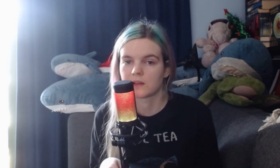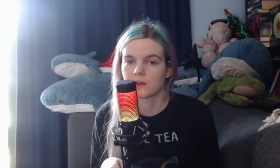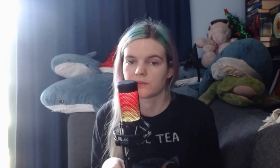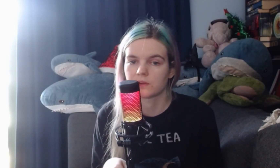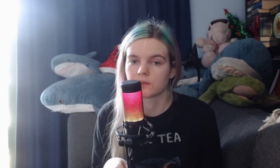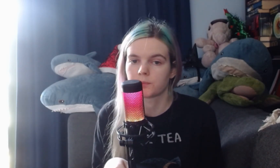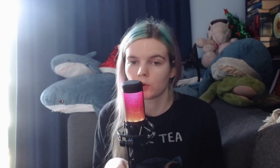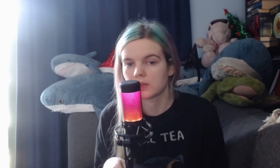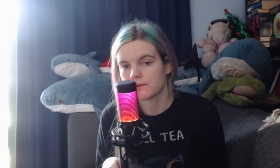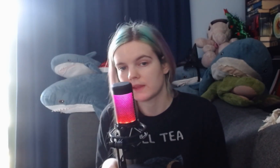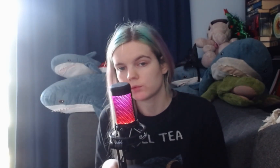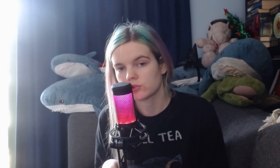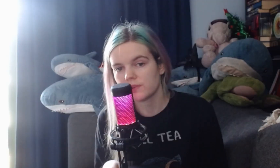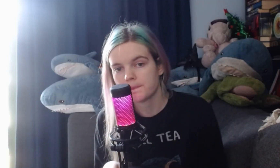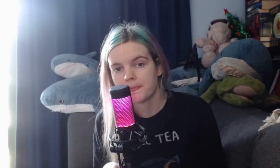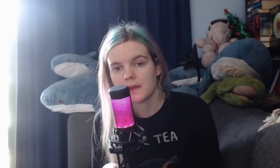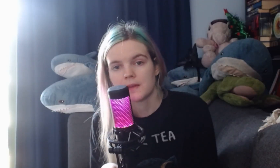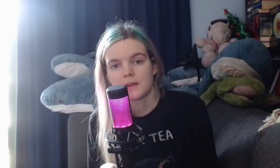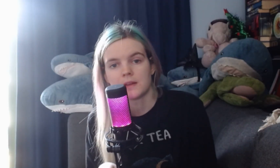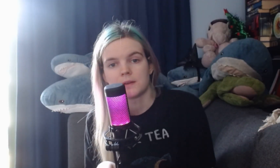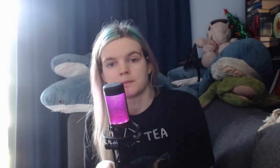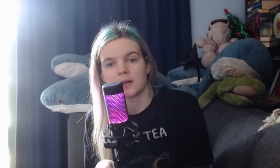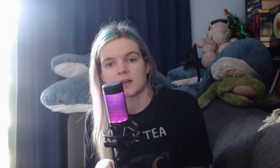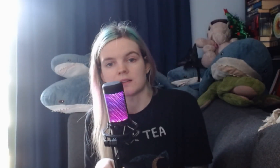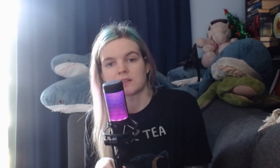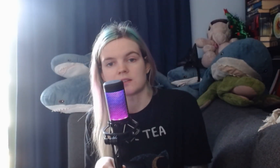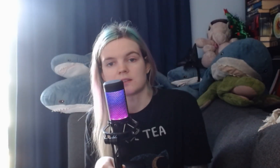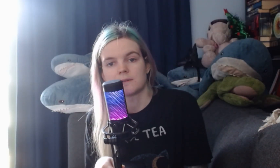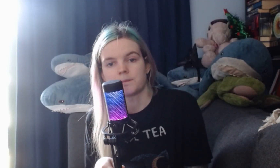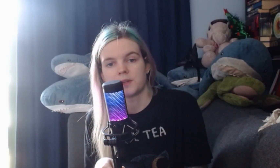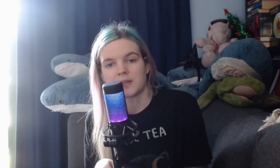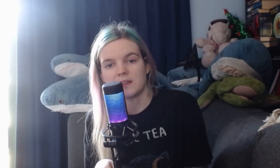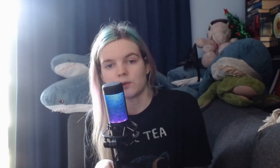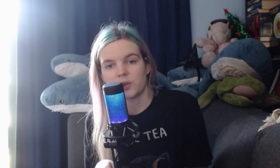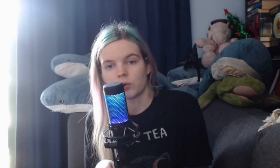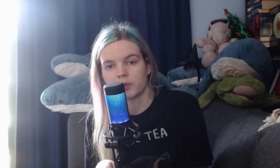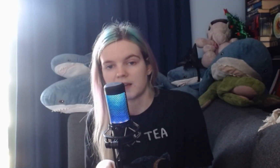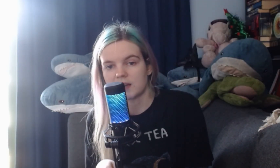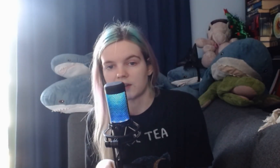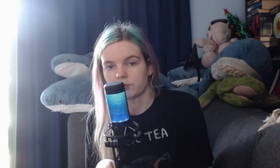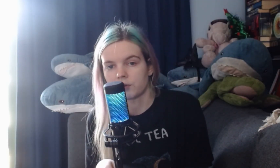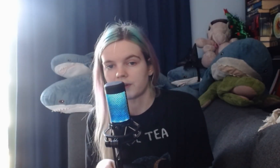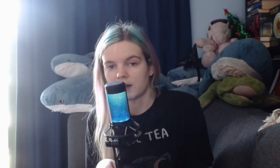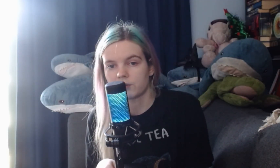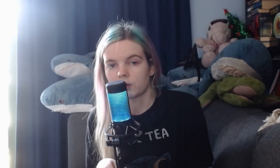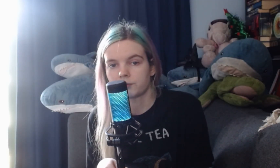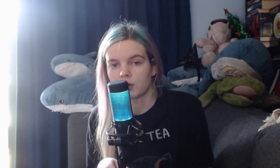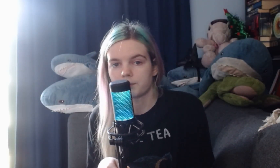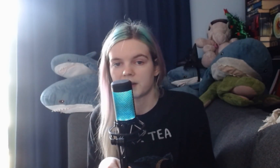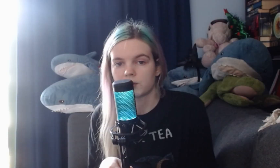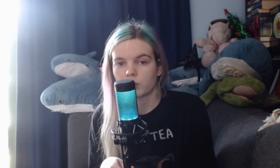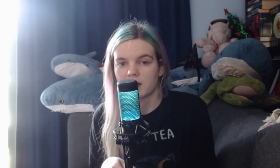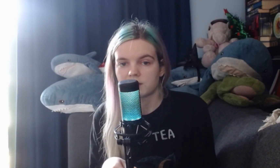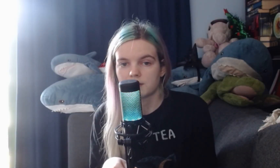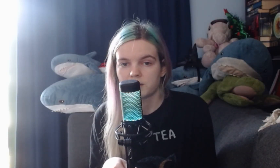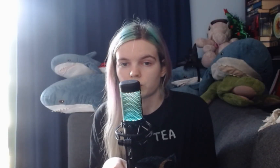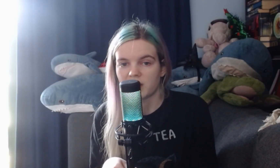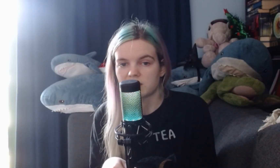as the spoken Natvi languages. But in the beginning, we only had a handful of signs confirmed by the creator. The creator